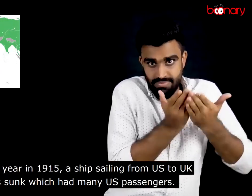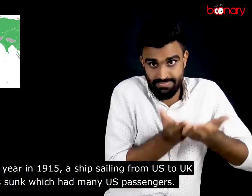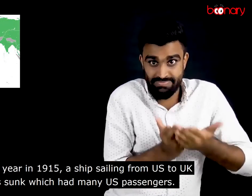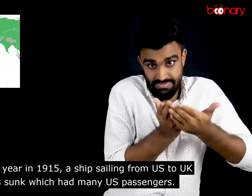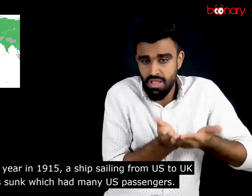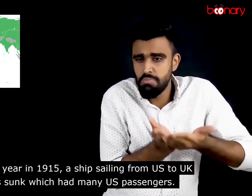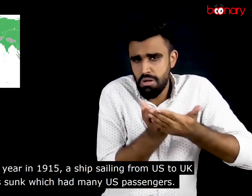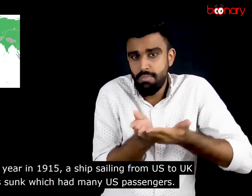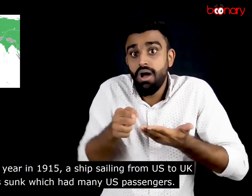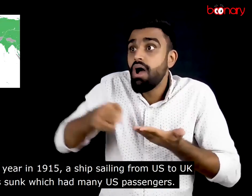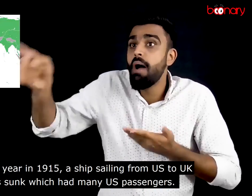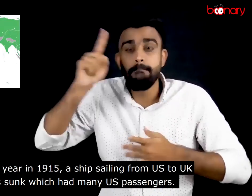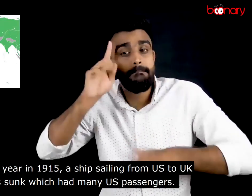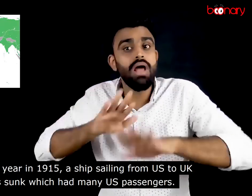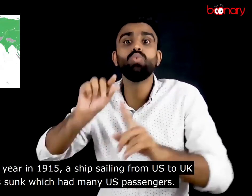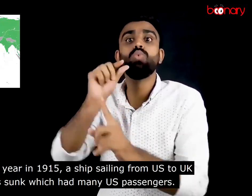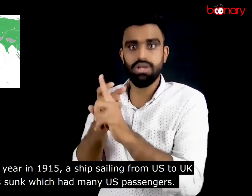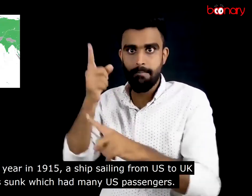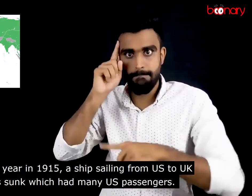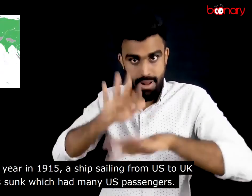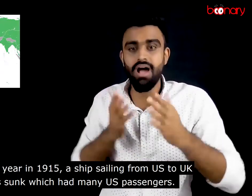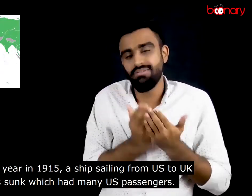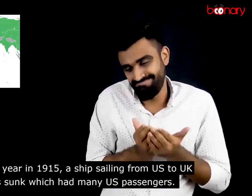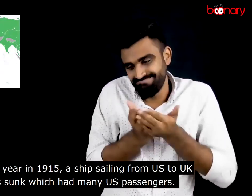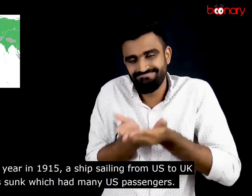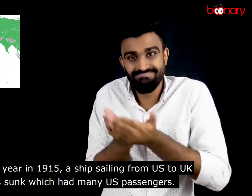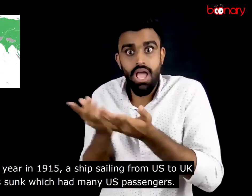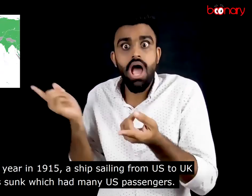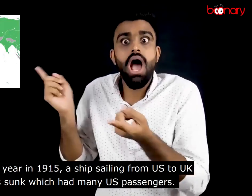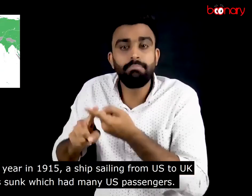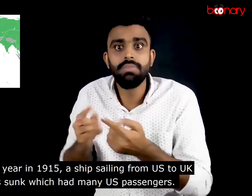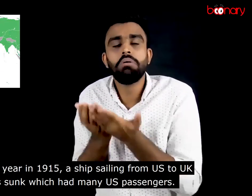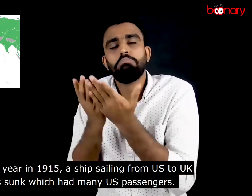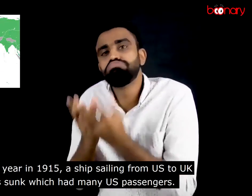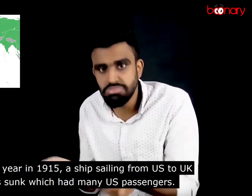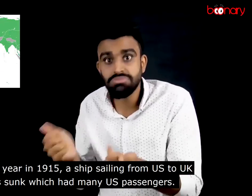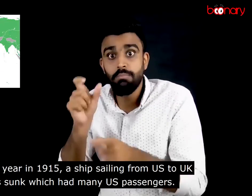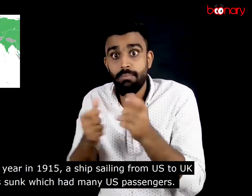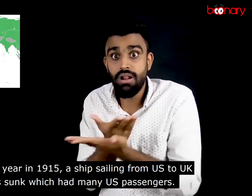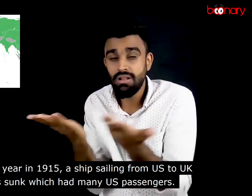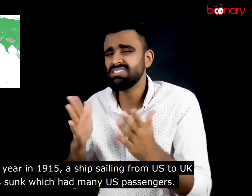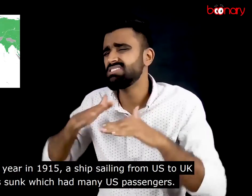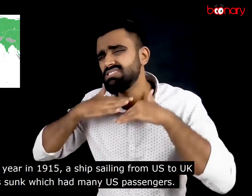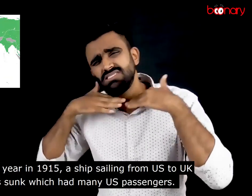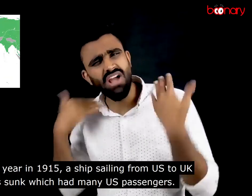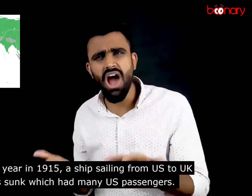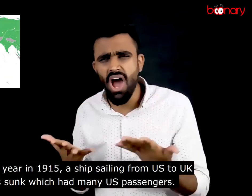sailing from United States to UK was sunk, which had many US